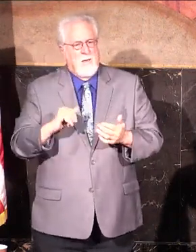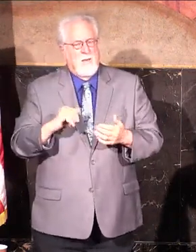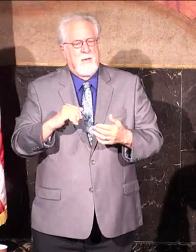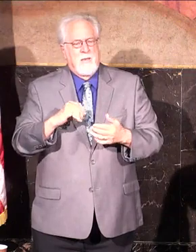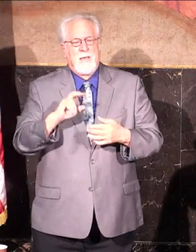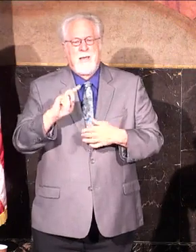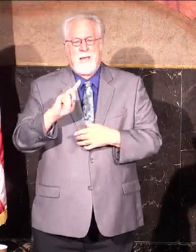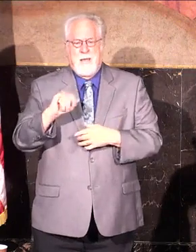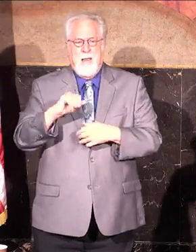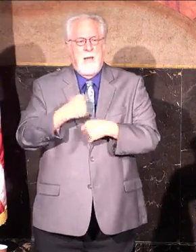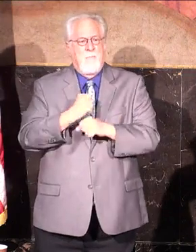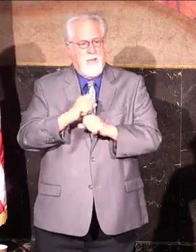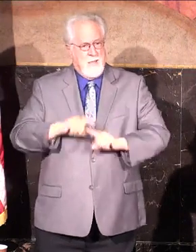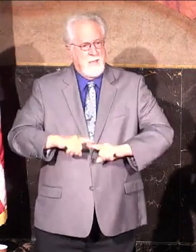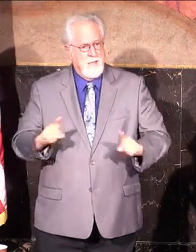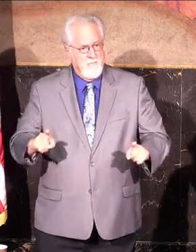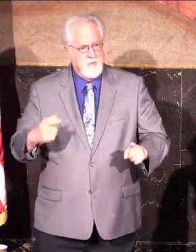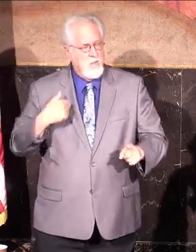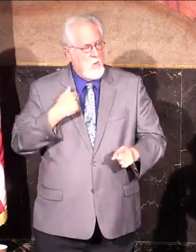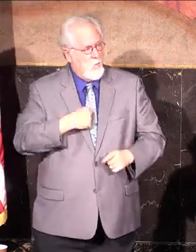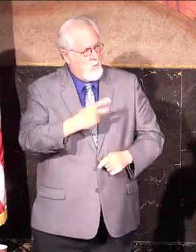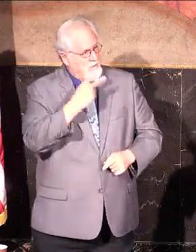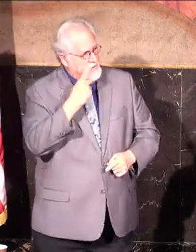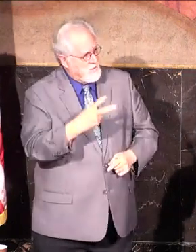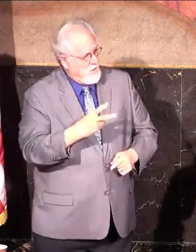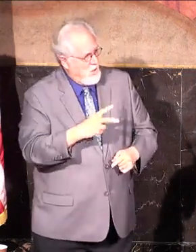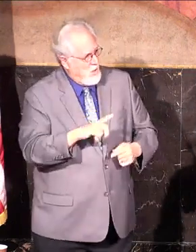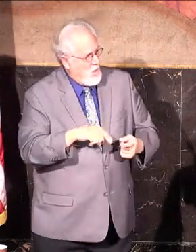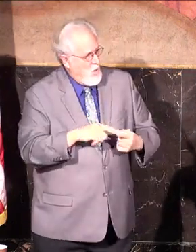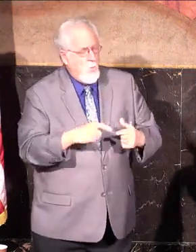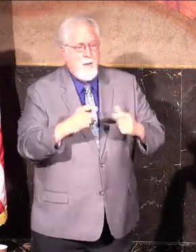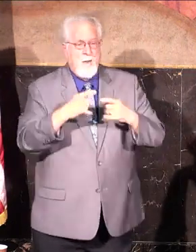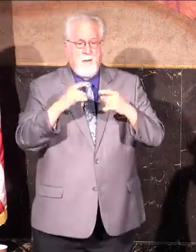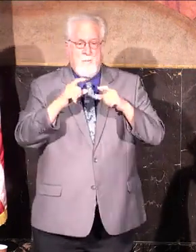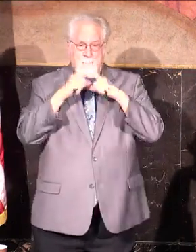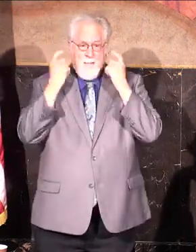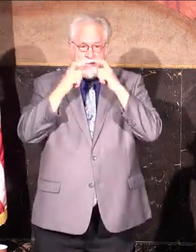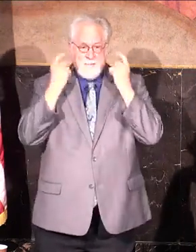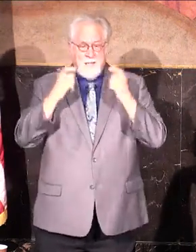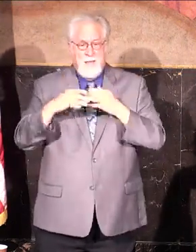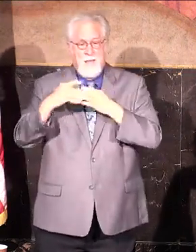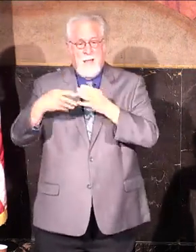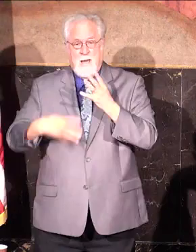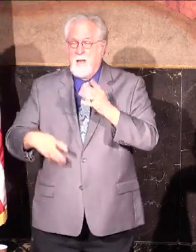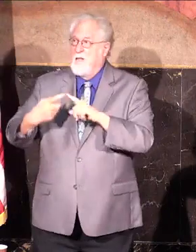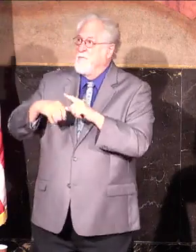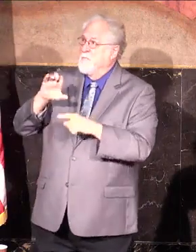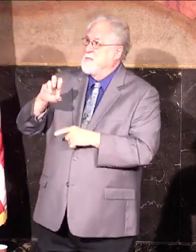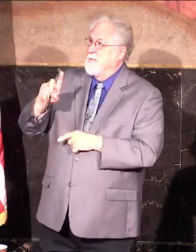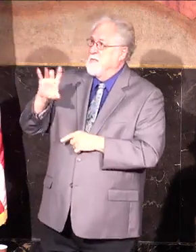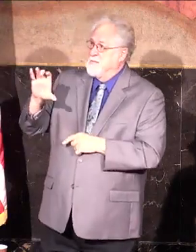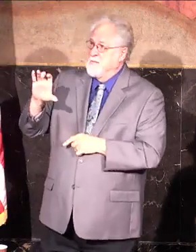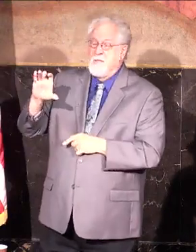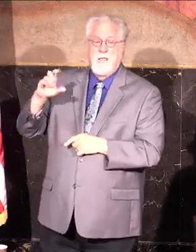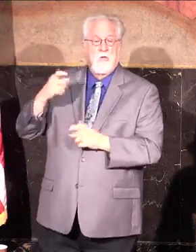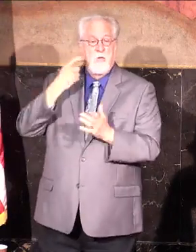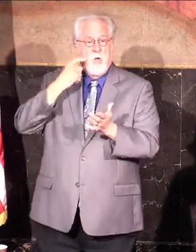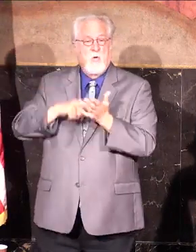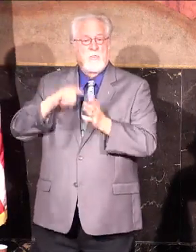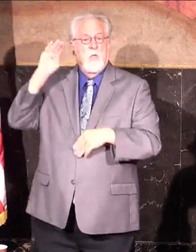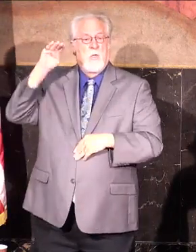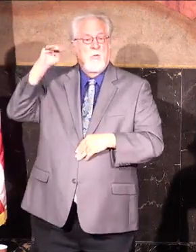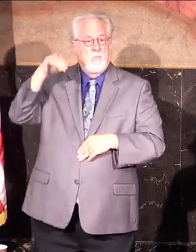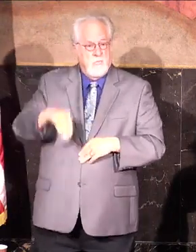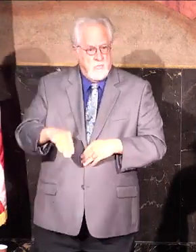We in fact saw, curiously, when the masking guidelines came out from CDC, an immediate decline in the